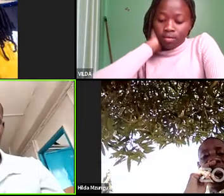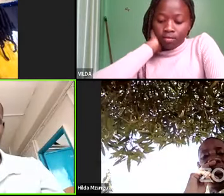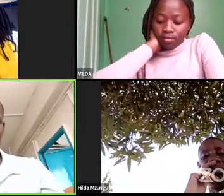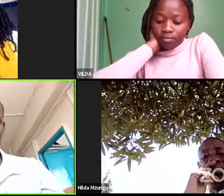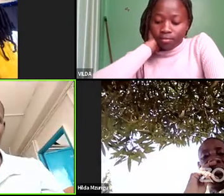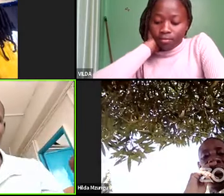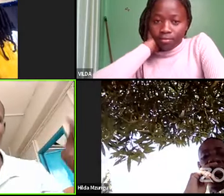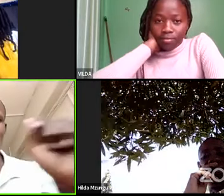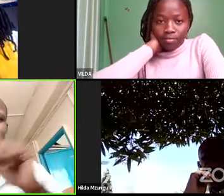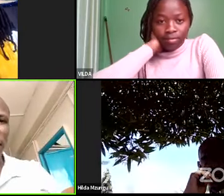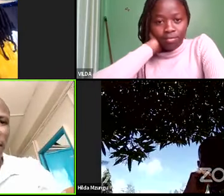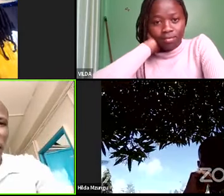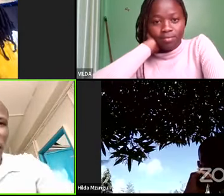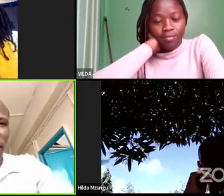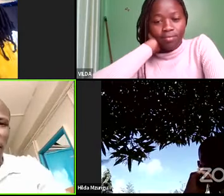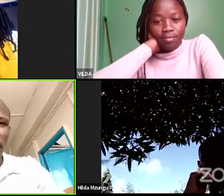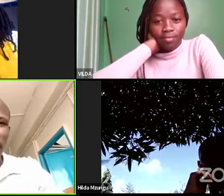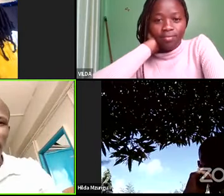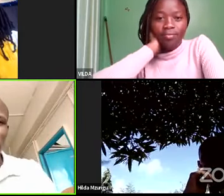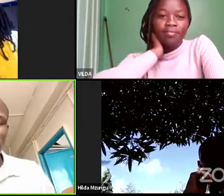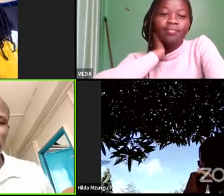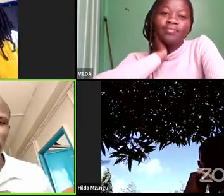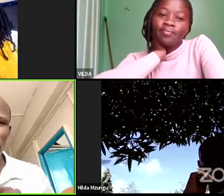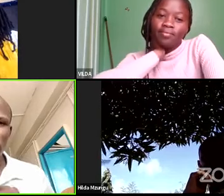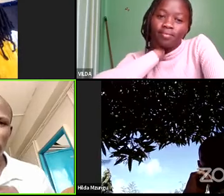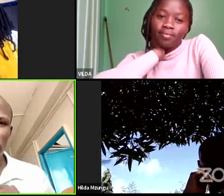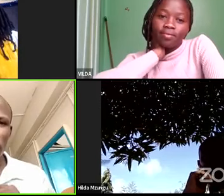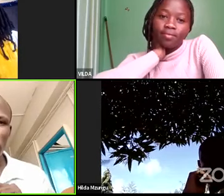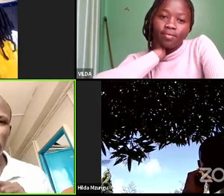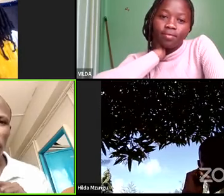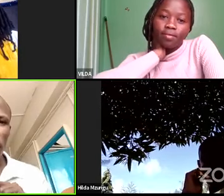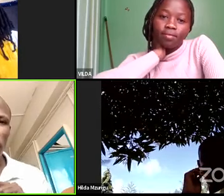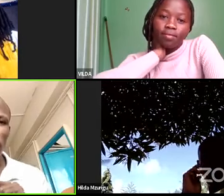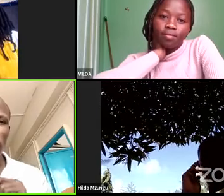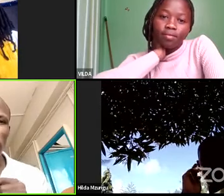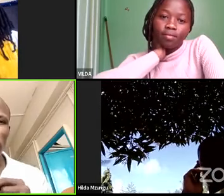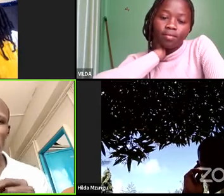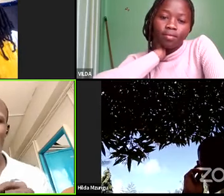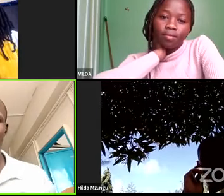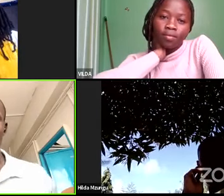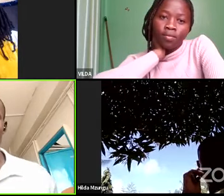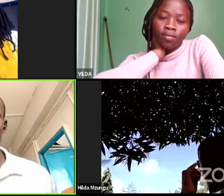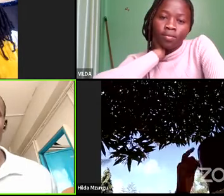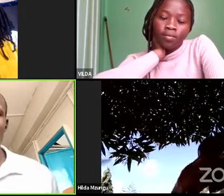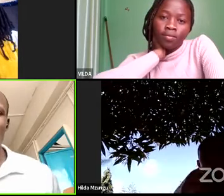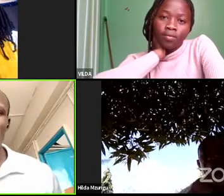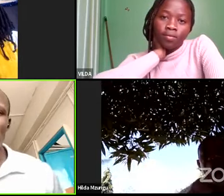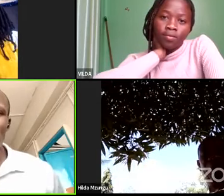Good afternoon. It's a pleasure to meet once again. I'm Innocent Ndejo. I work with the Reproductive Health Network as the youth coordinator.